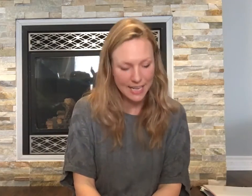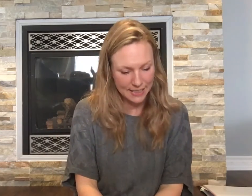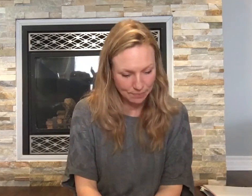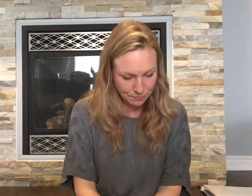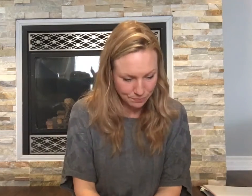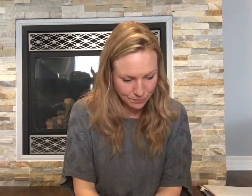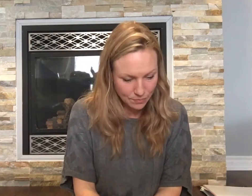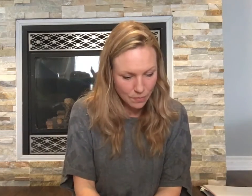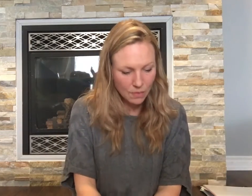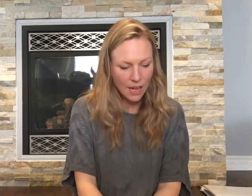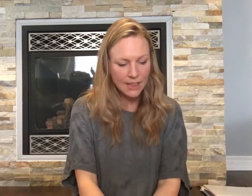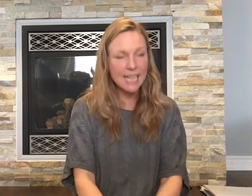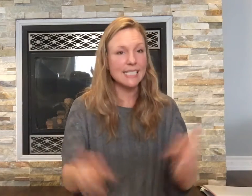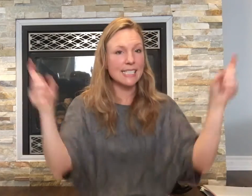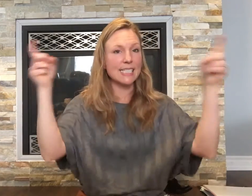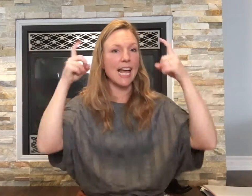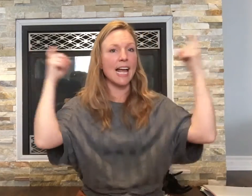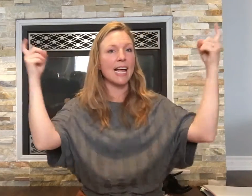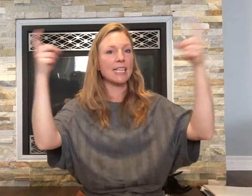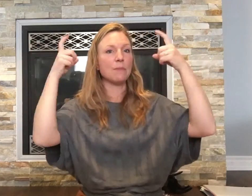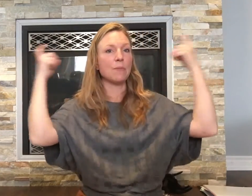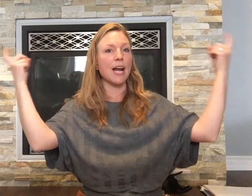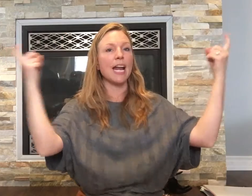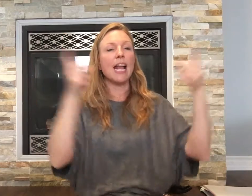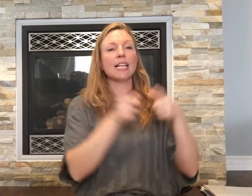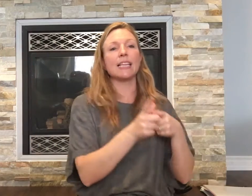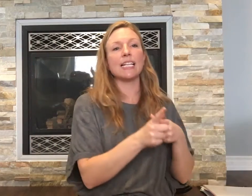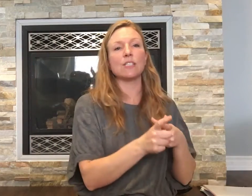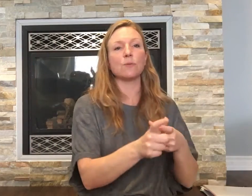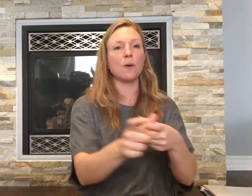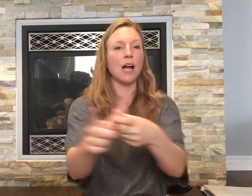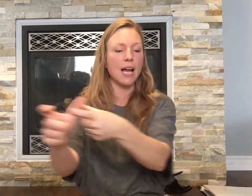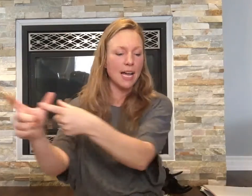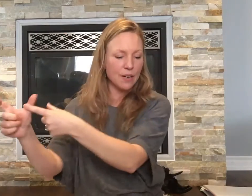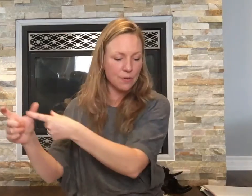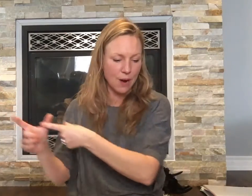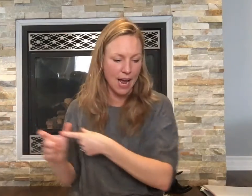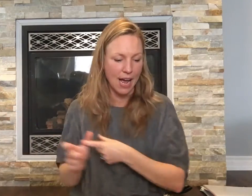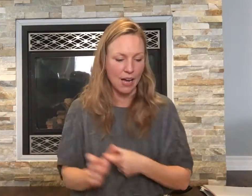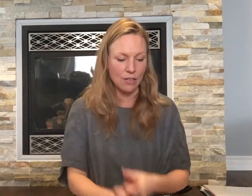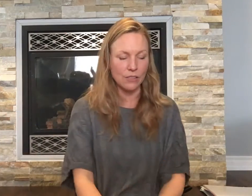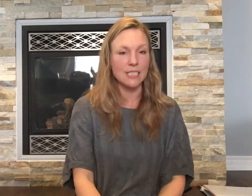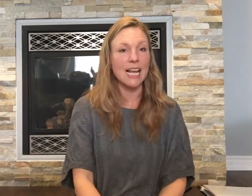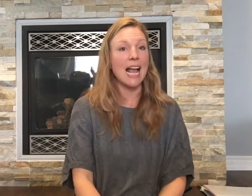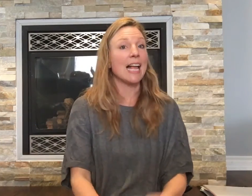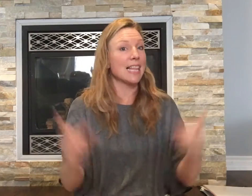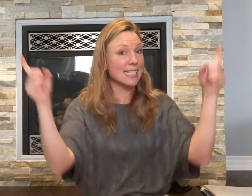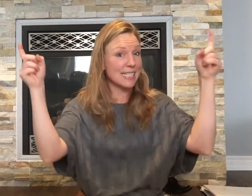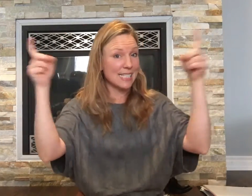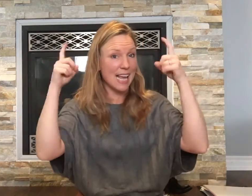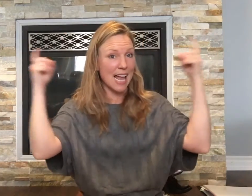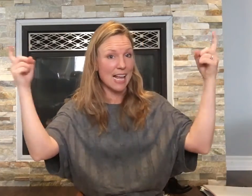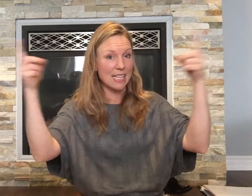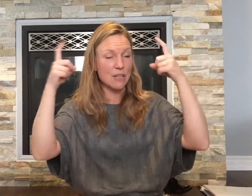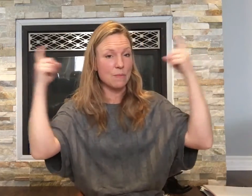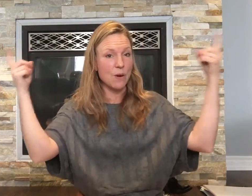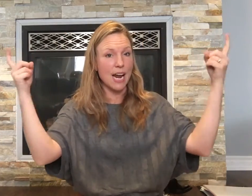fan. Let's celebrate. Let's run around. Let's